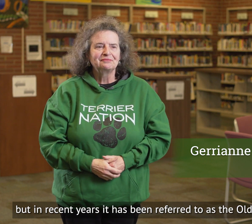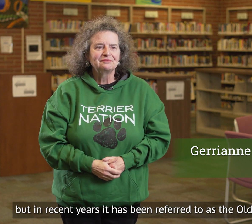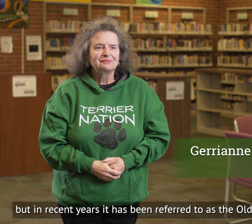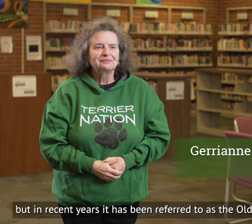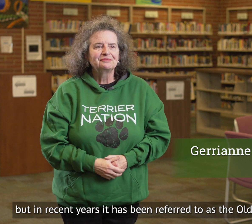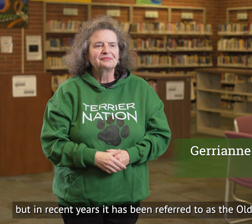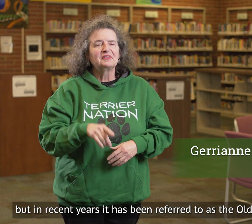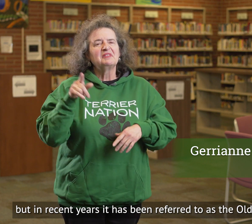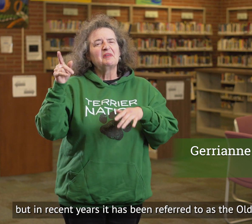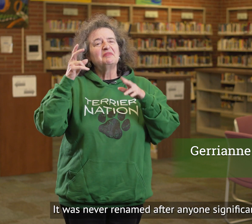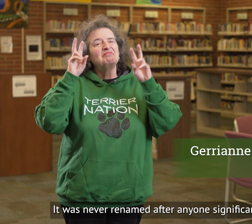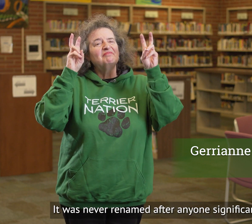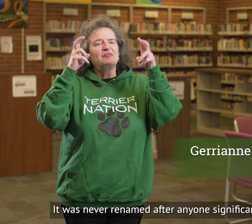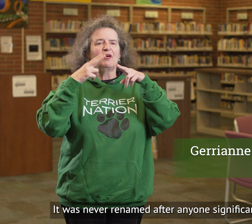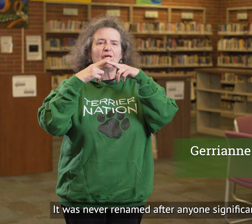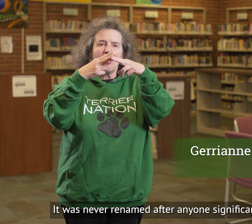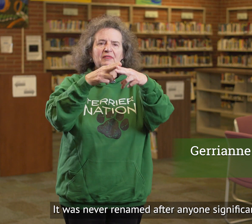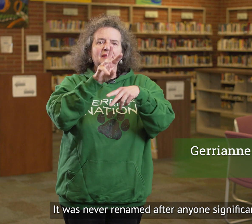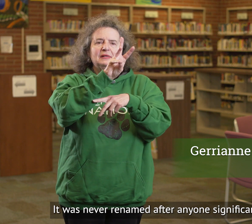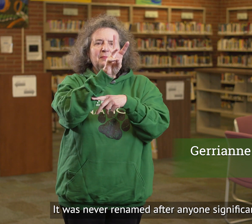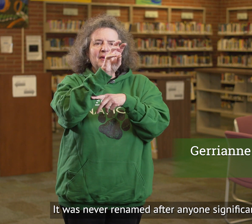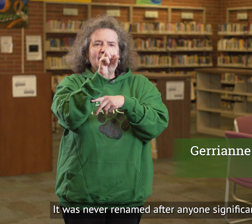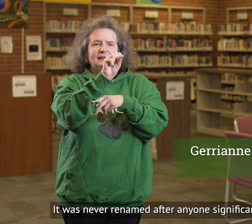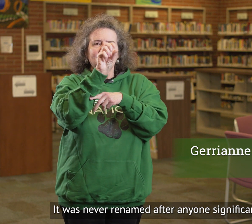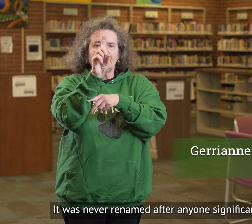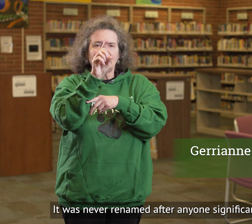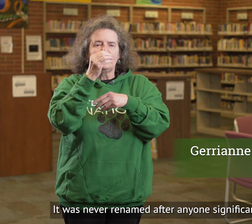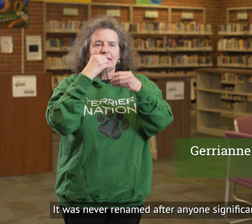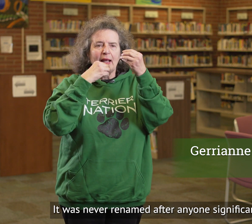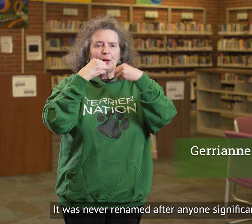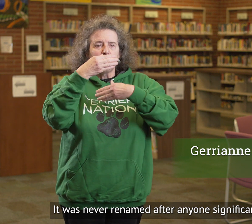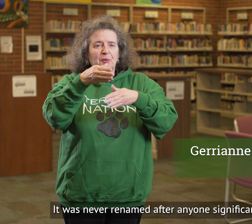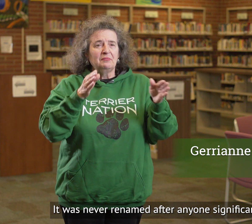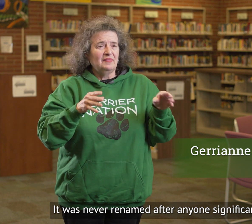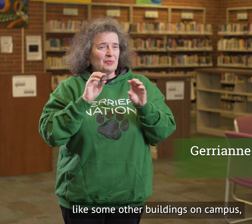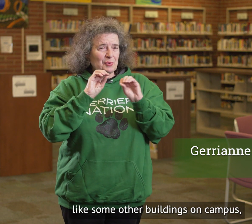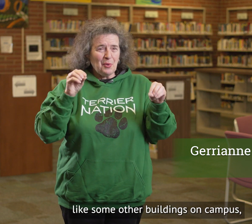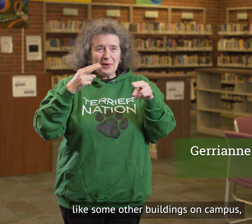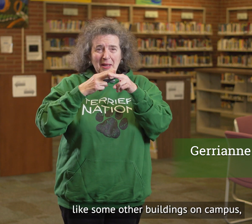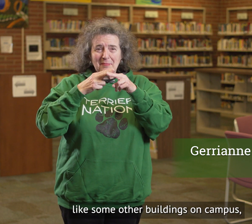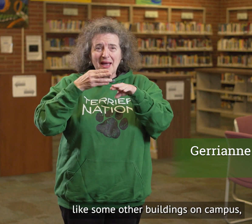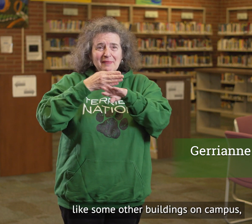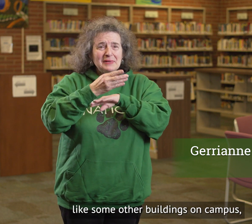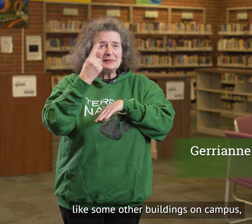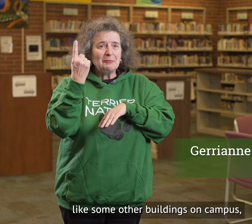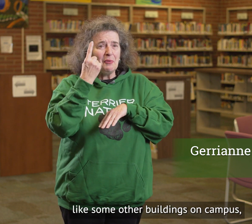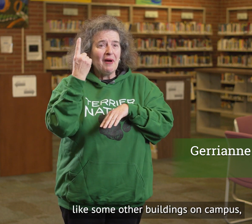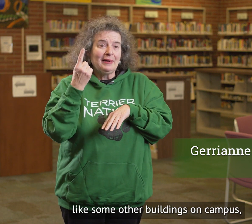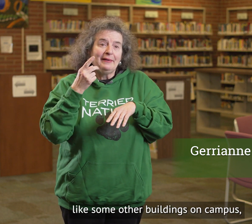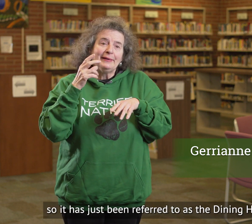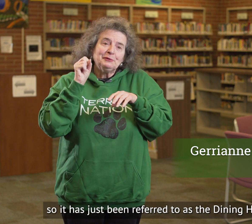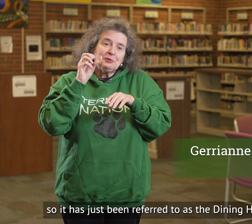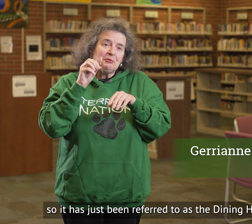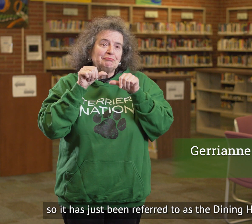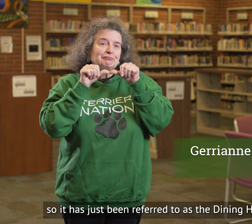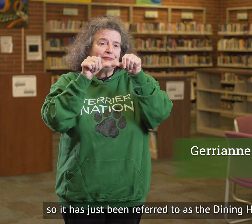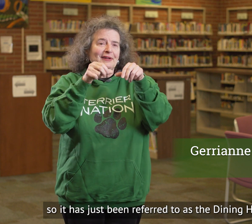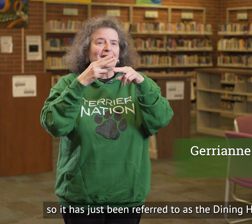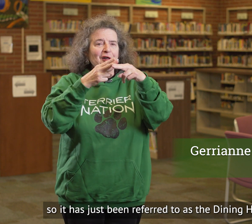Cafeteria. It was never renamed after anyone significant like some other buildings on campus, so it has just been referred to